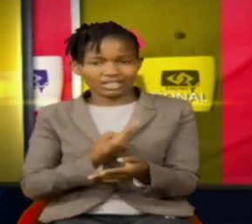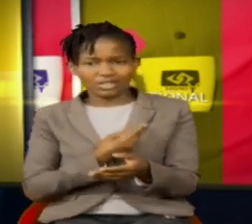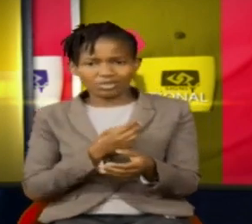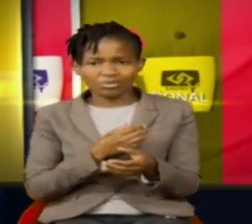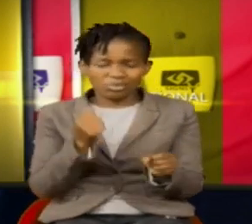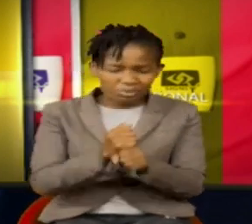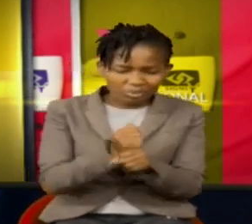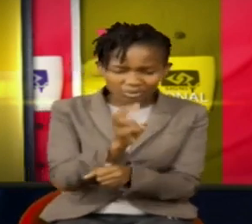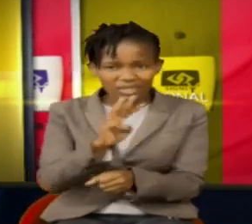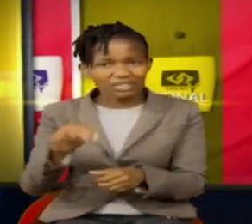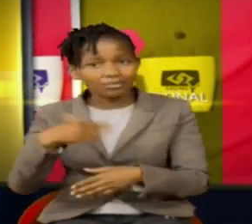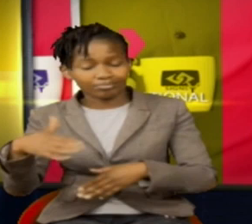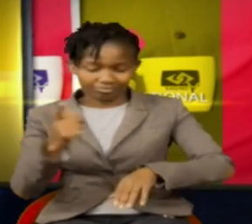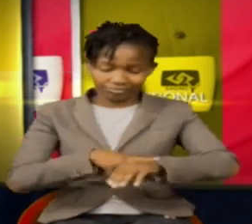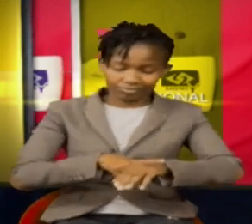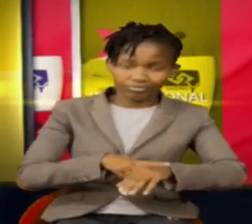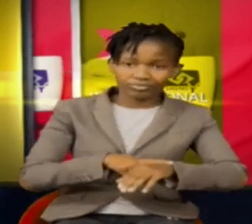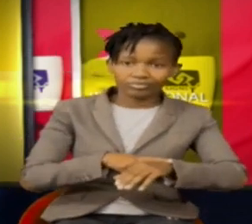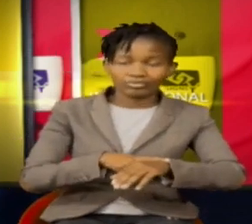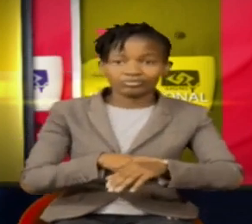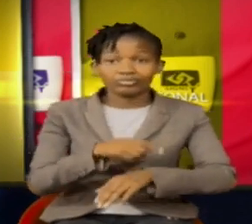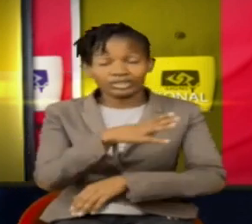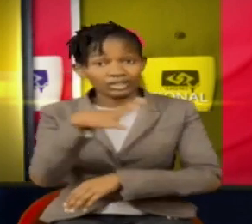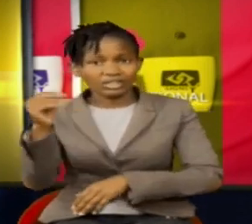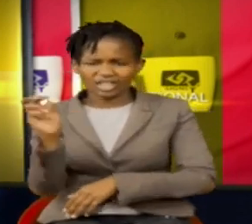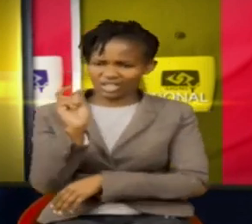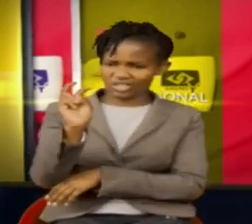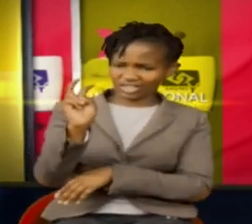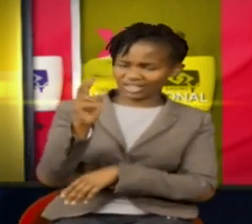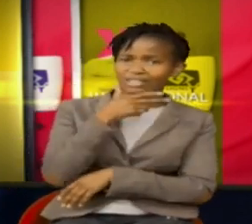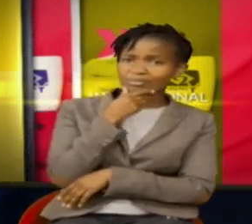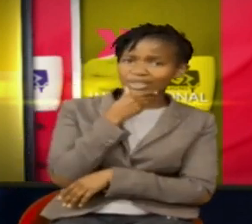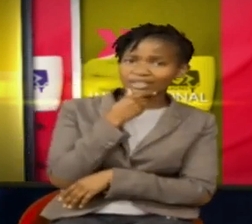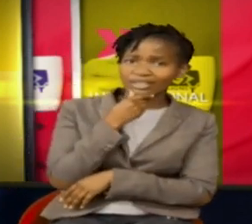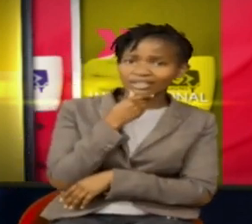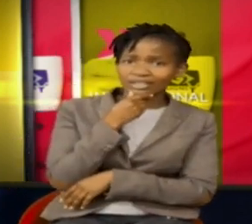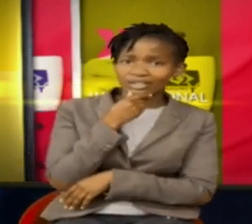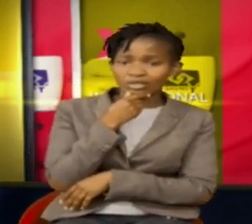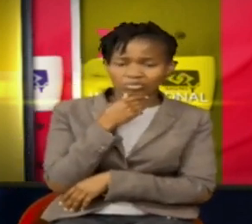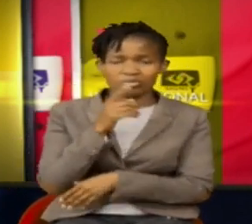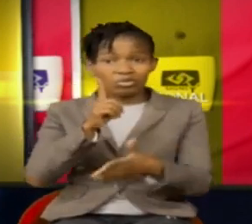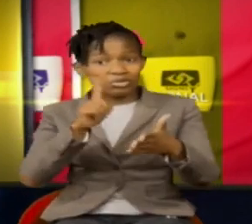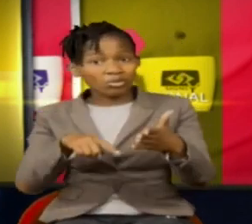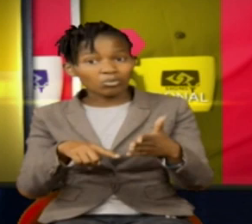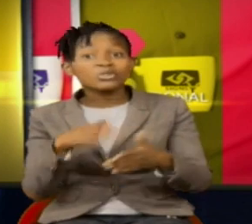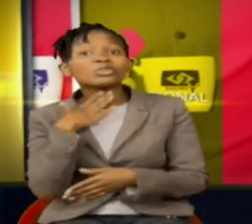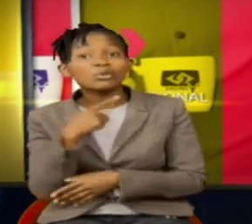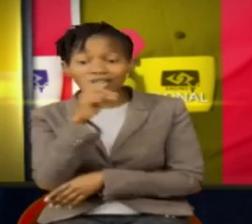all the time, and some of the conversations we have is like, they walk in and they look at that guy, or that guy looks at them, looks